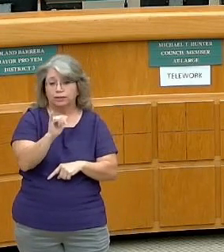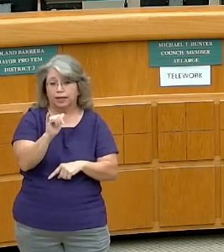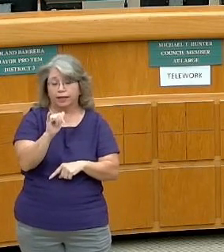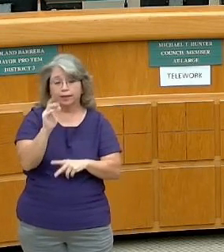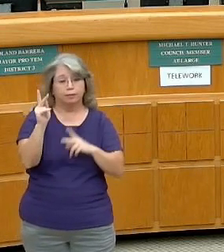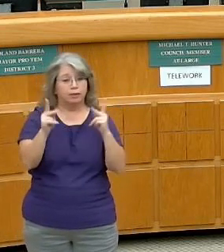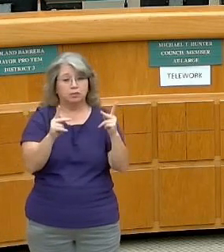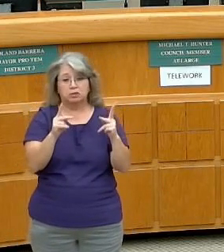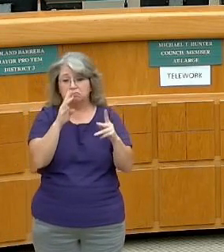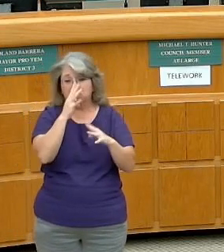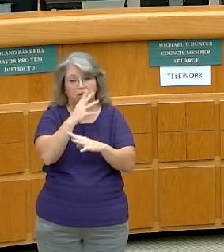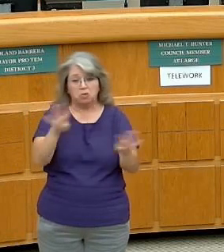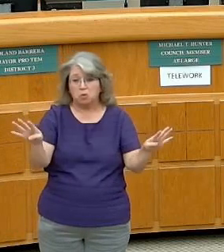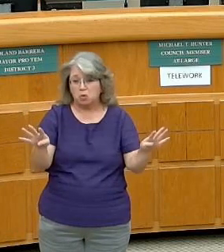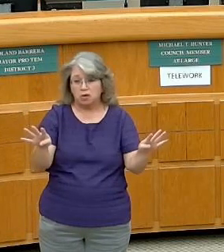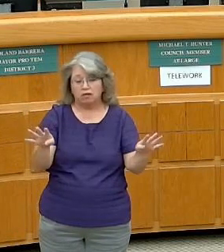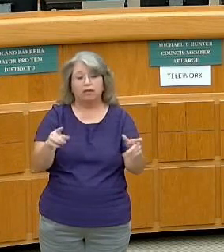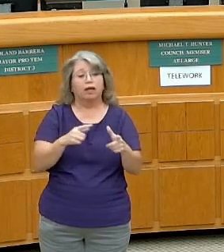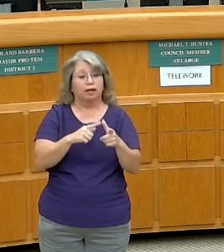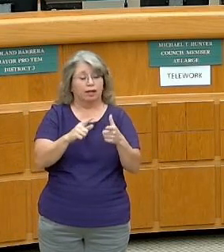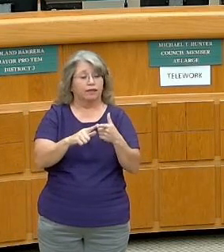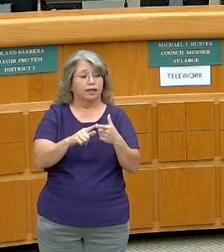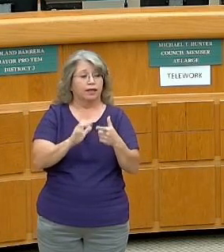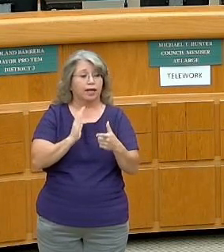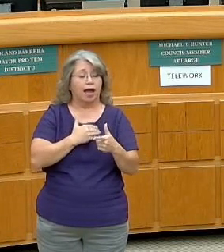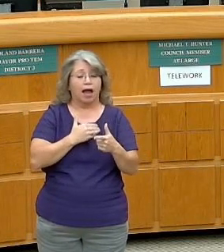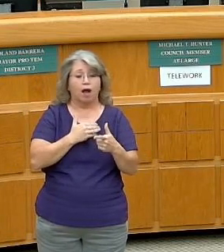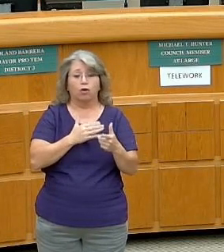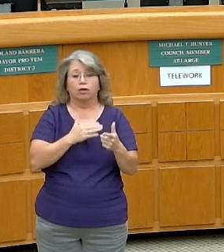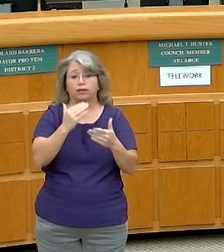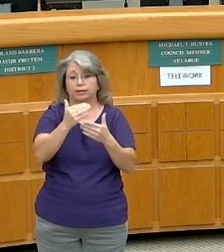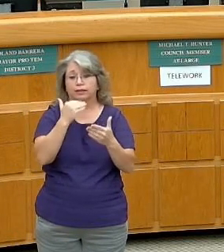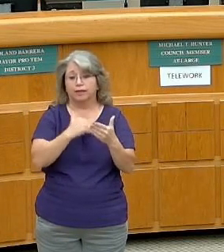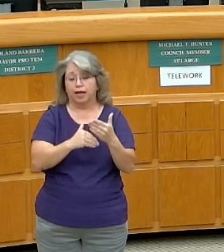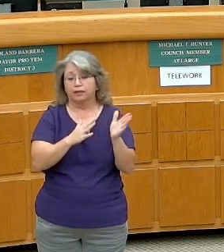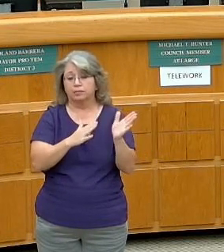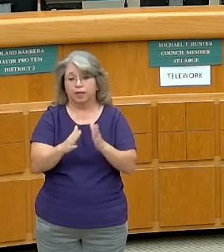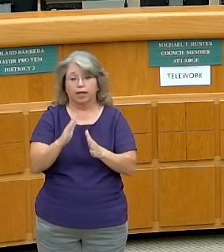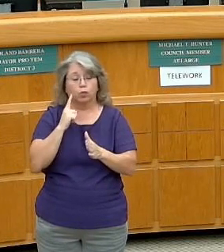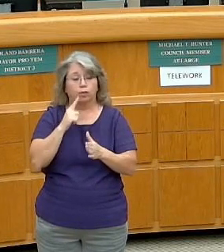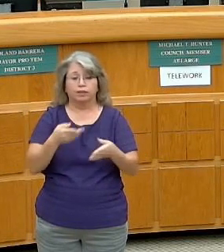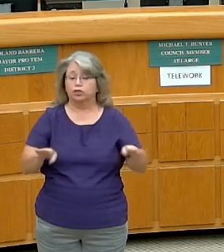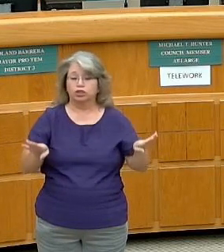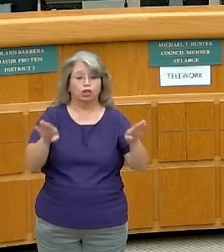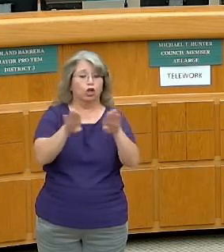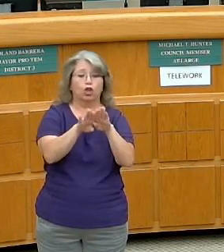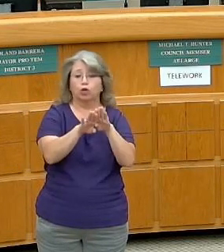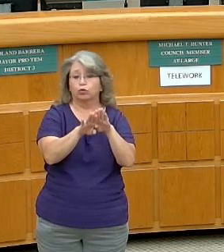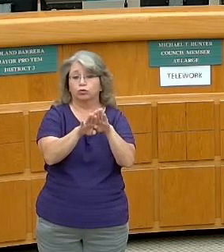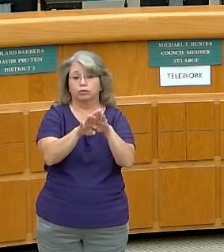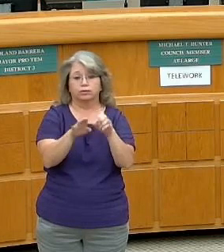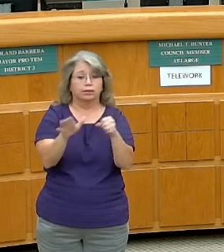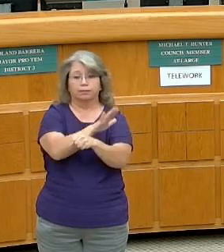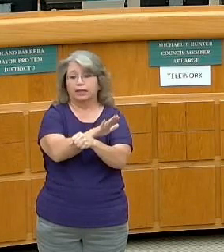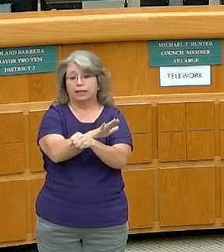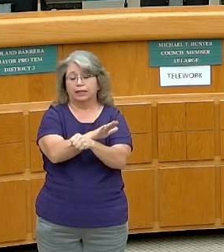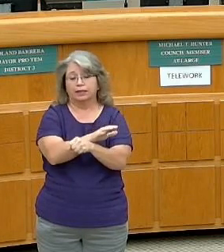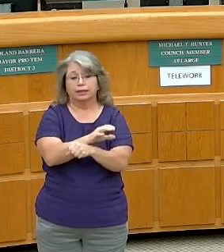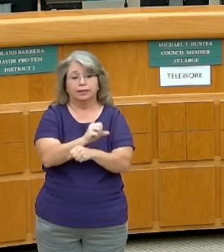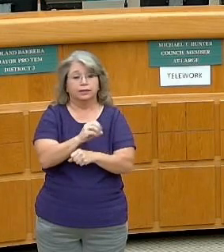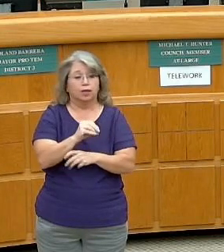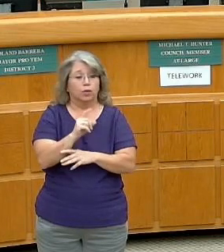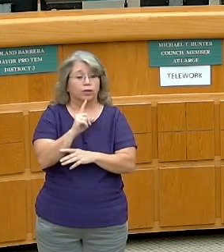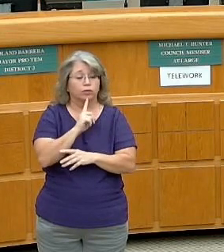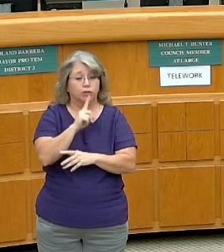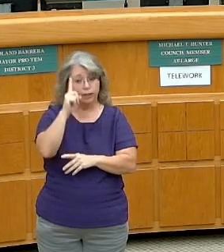people don't want to listen to it, then Plan B includes just closing down the basketball courts altogether. So this is really up to the